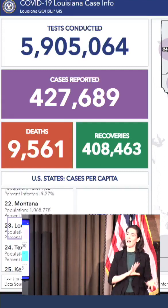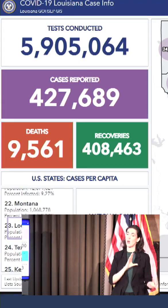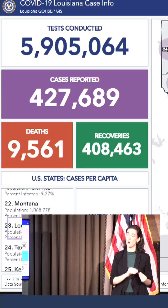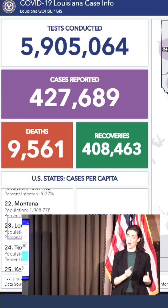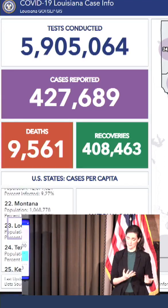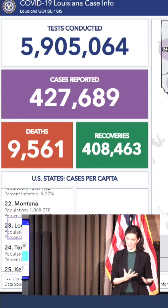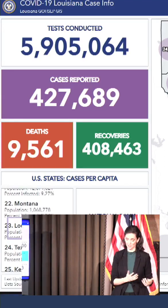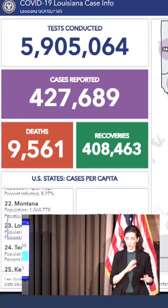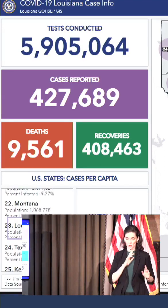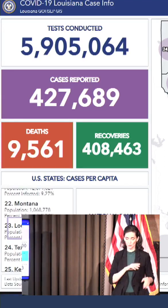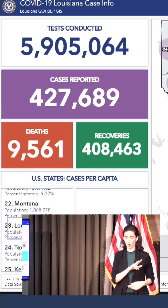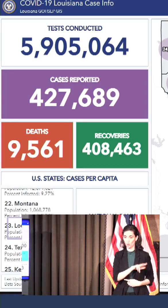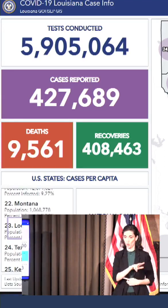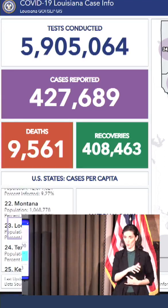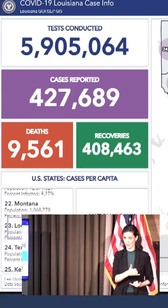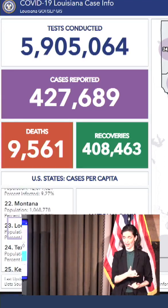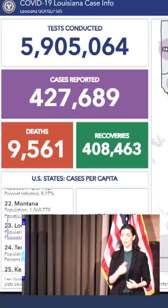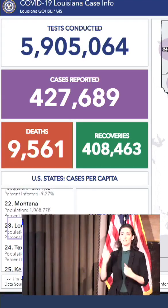to